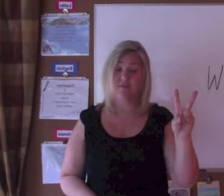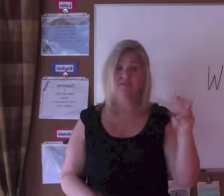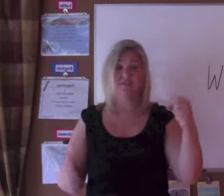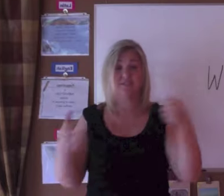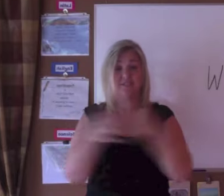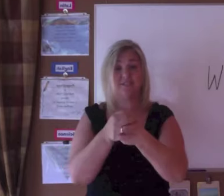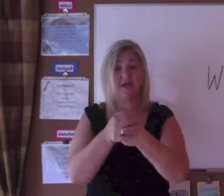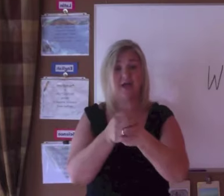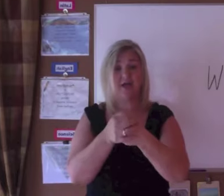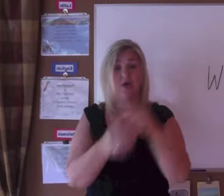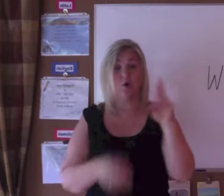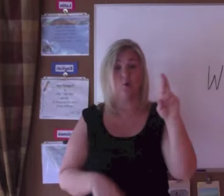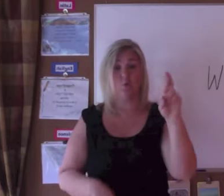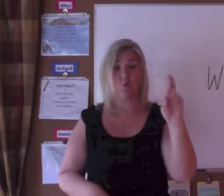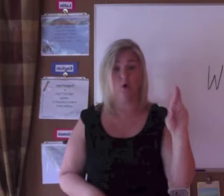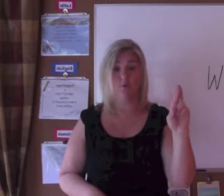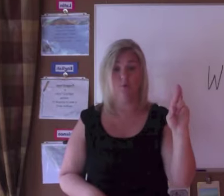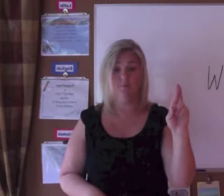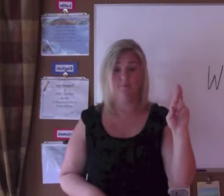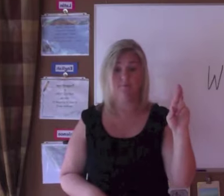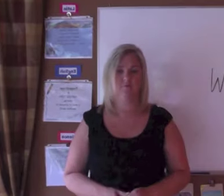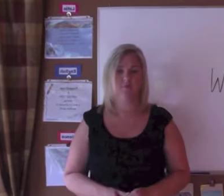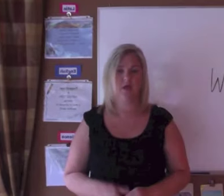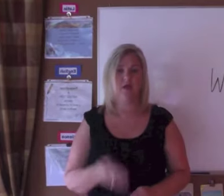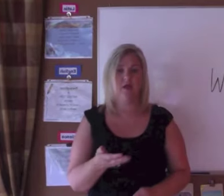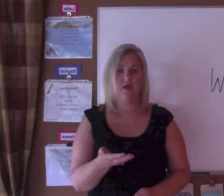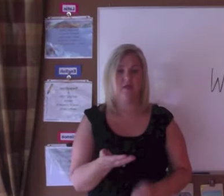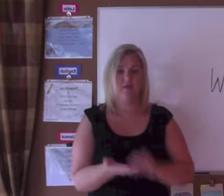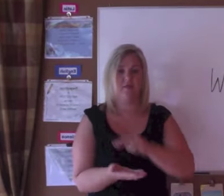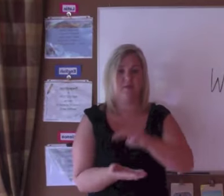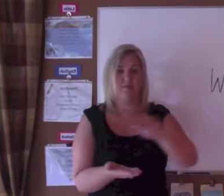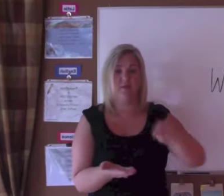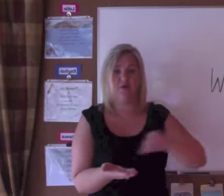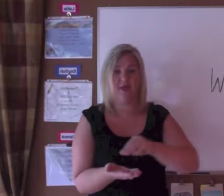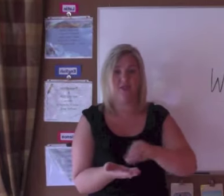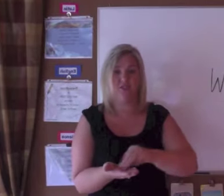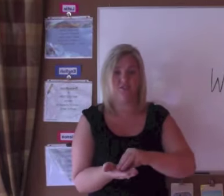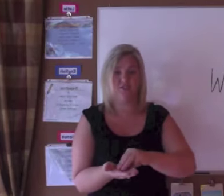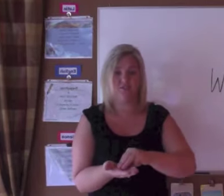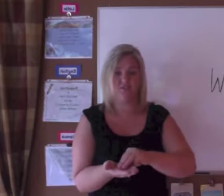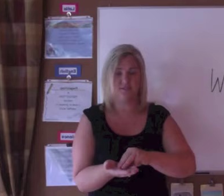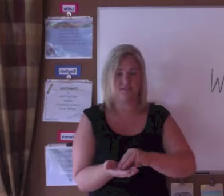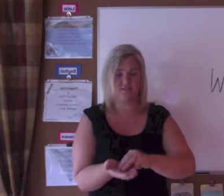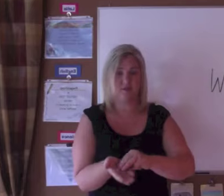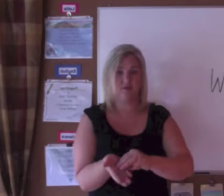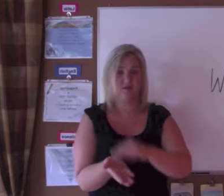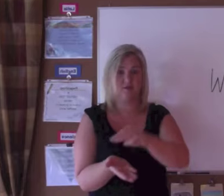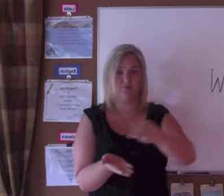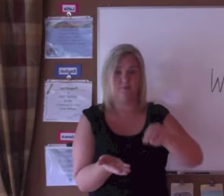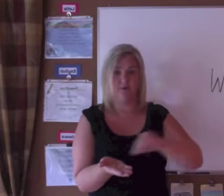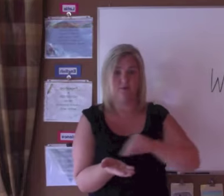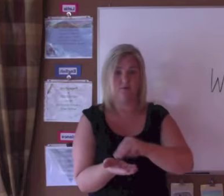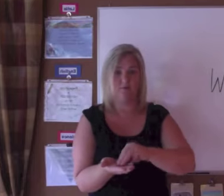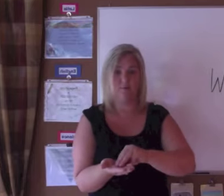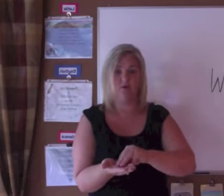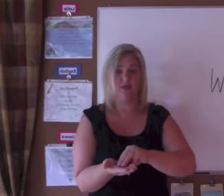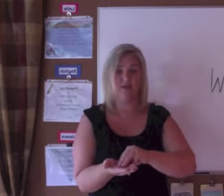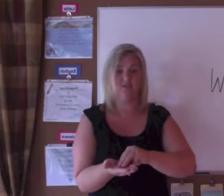Visigoths sack Rome. Okay. The Middle Ages, this is the sign language for Middle